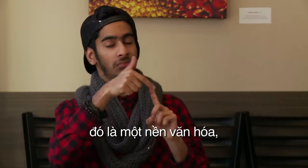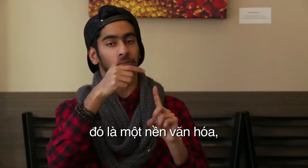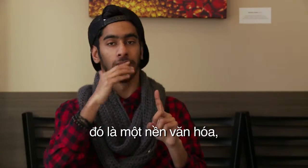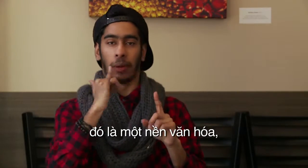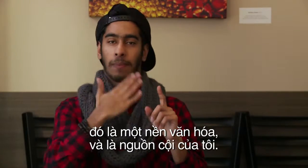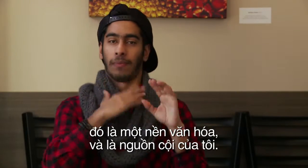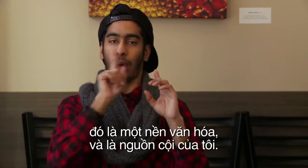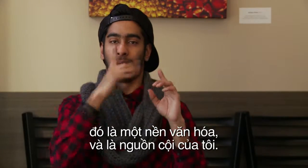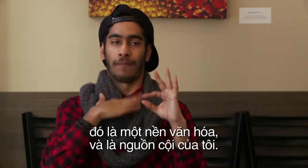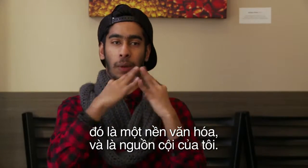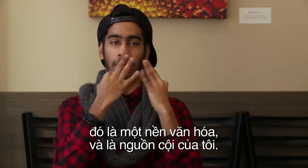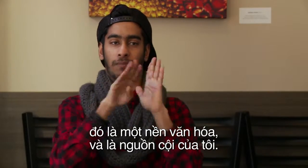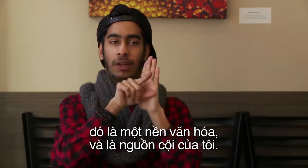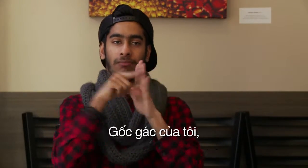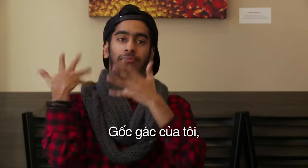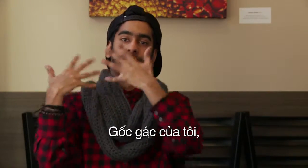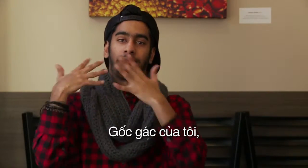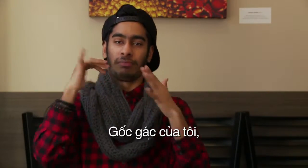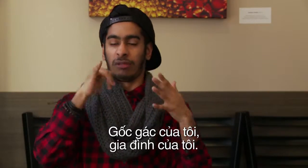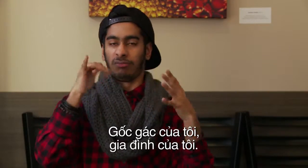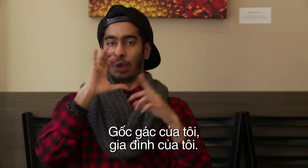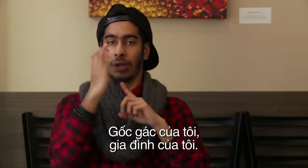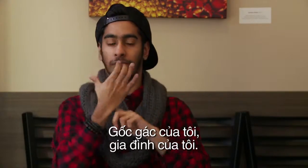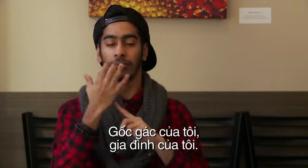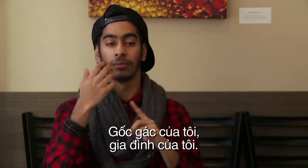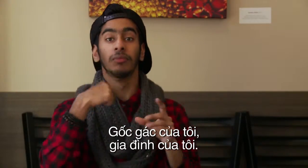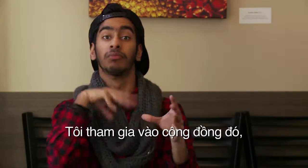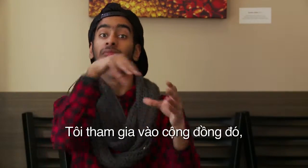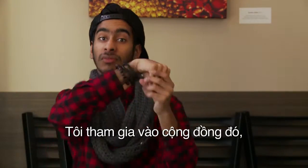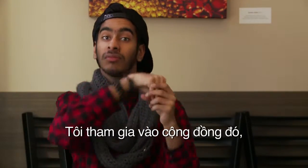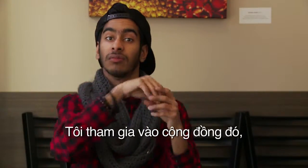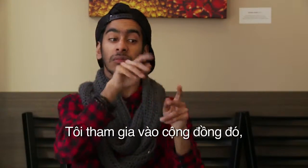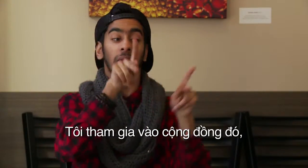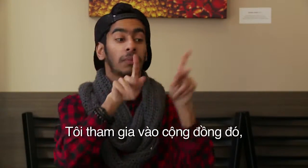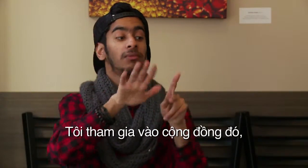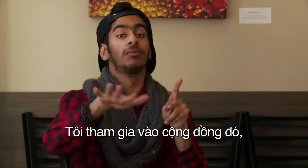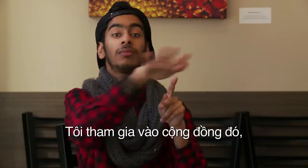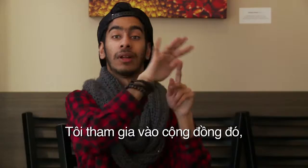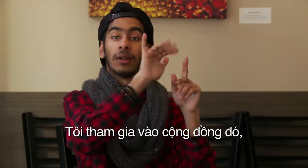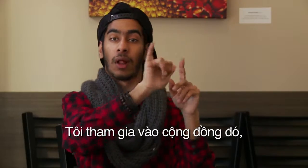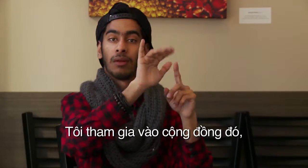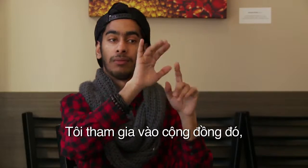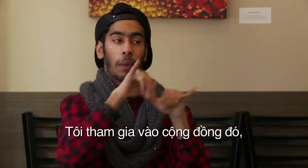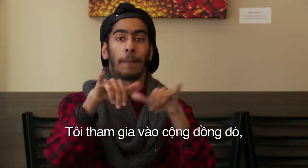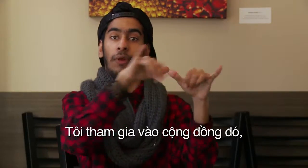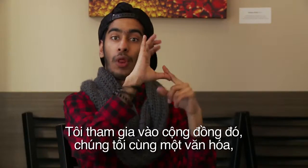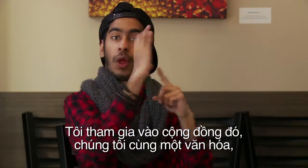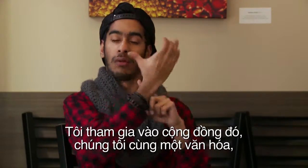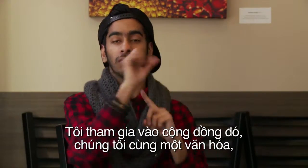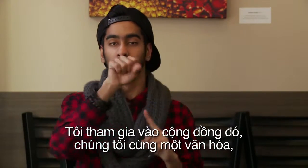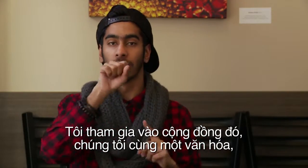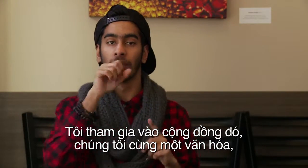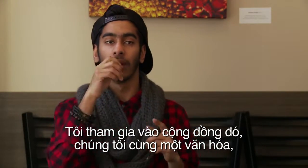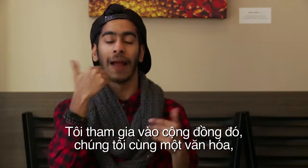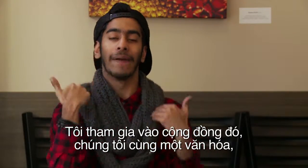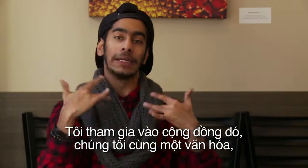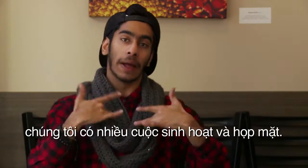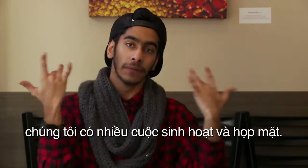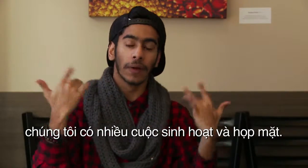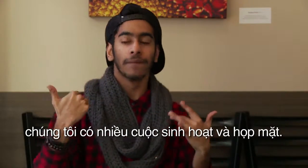a culture. It's where I'm from, my background, my family. And I get involved in that community. We share the same culture. We have different